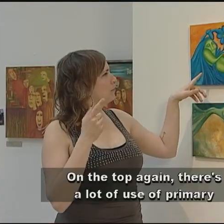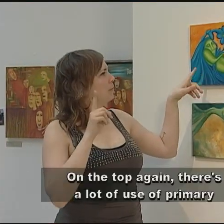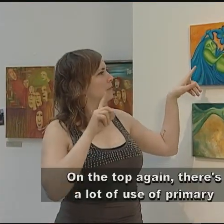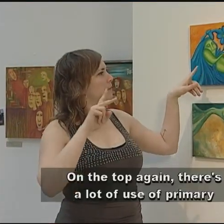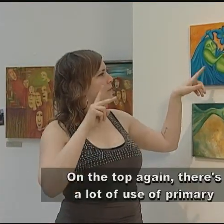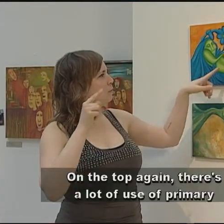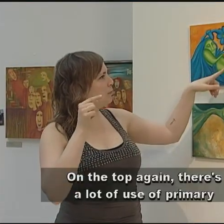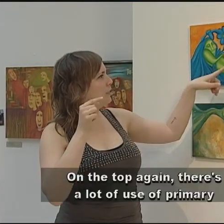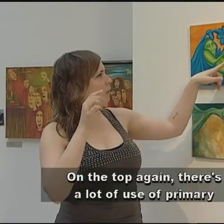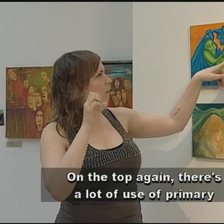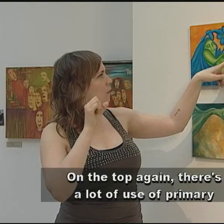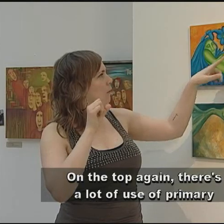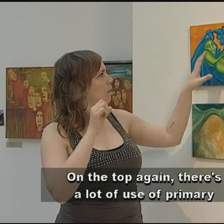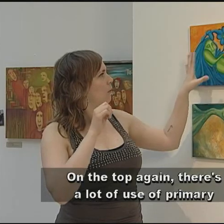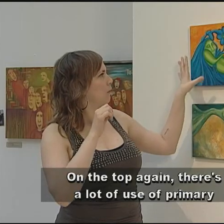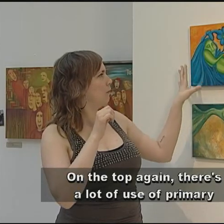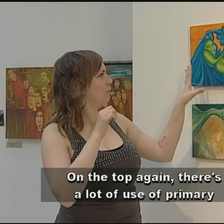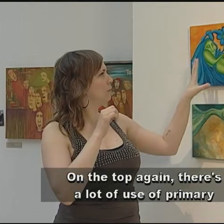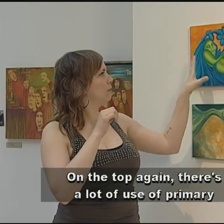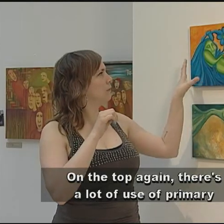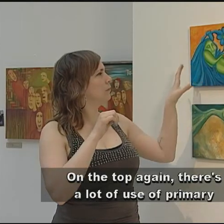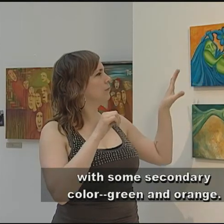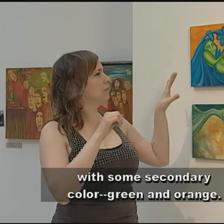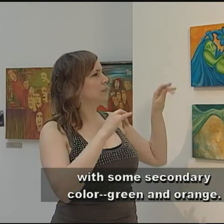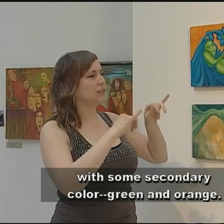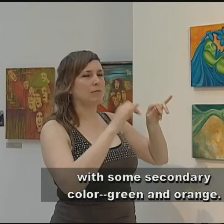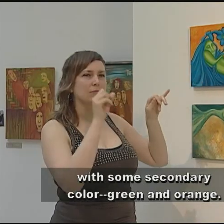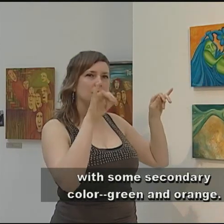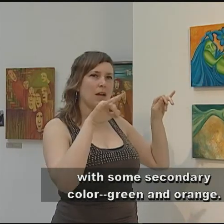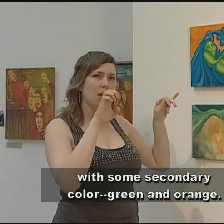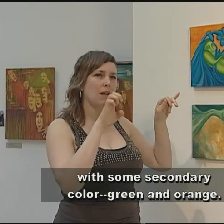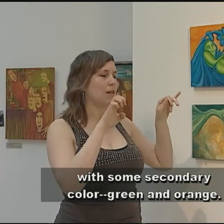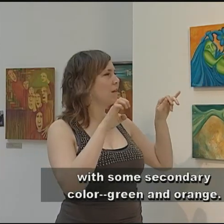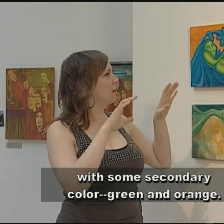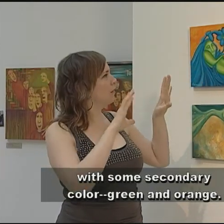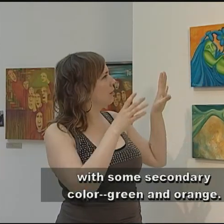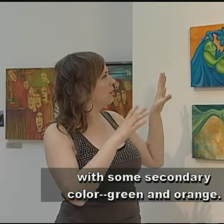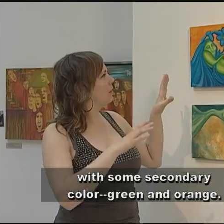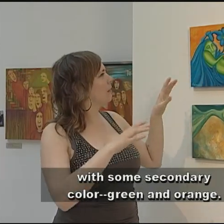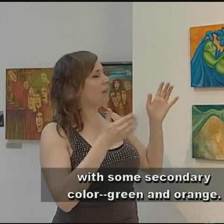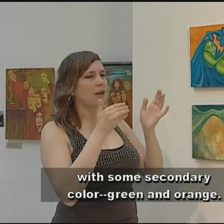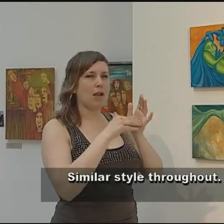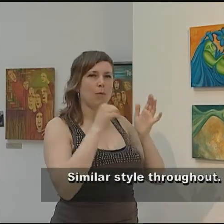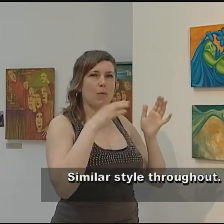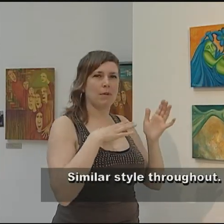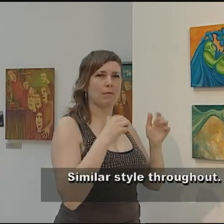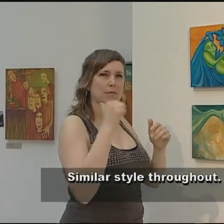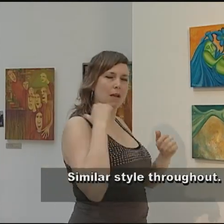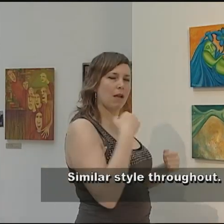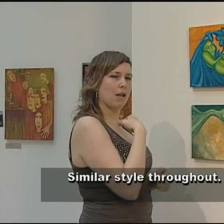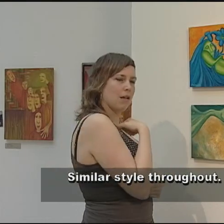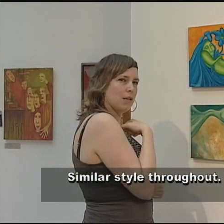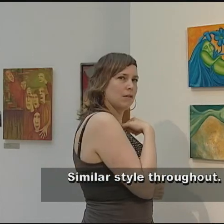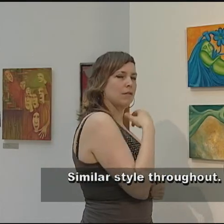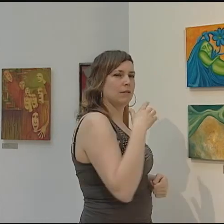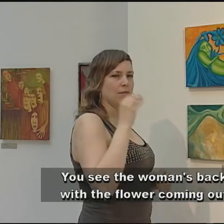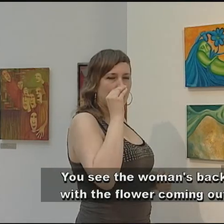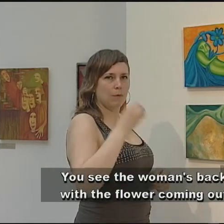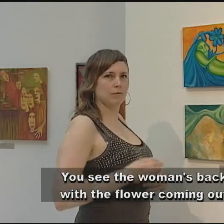On the top again, there's a lot of use of primary with some secondary color, green and orange, similar style throughout. You see the